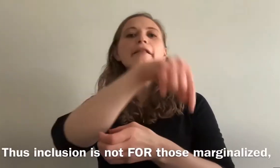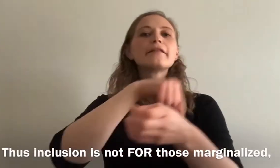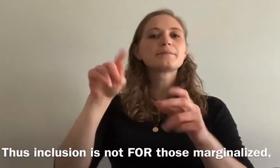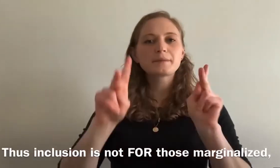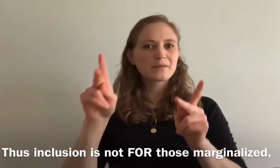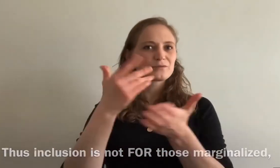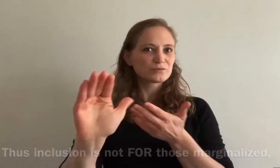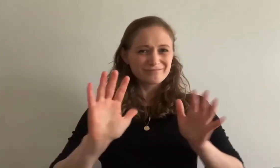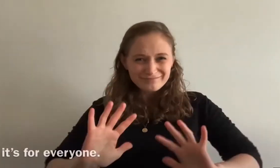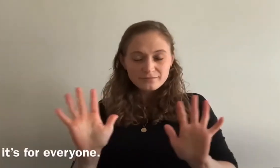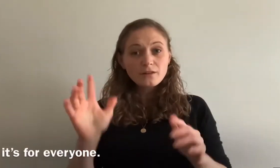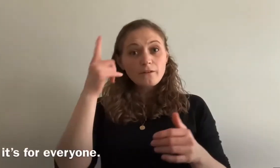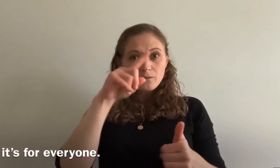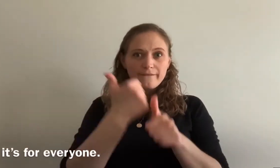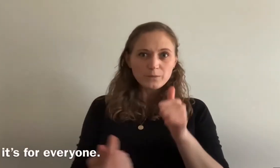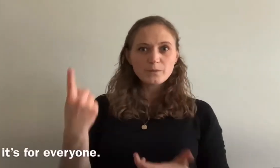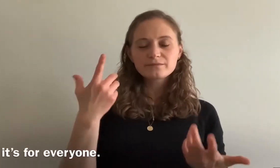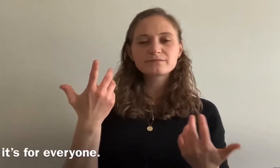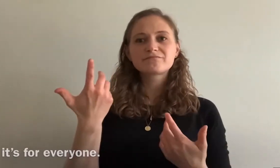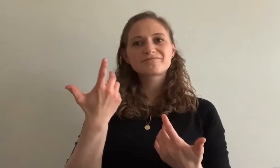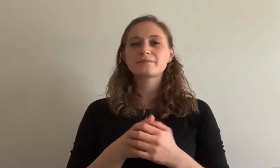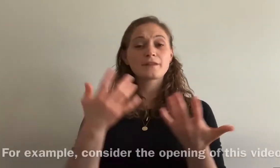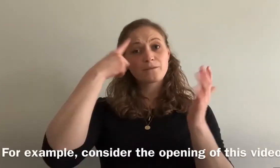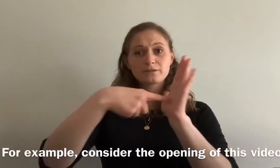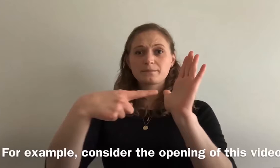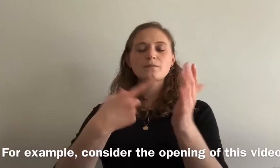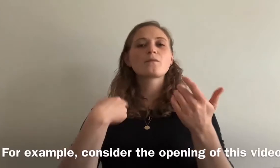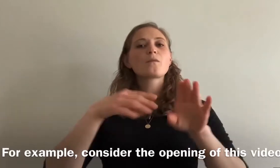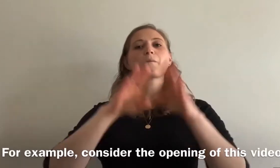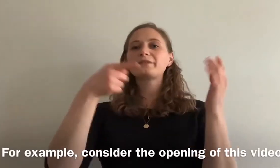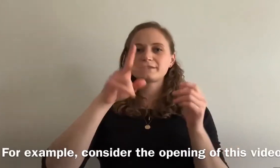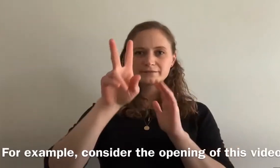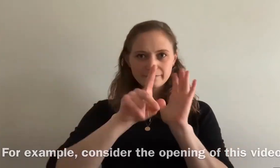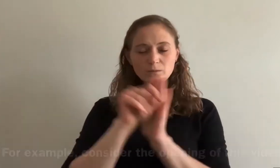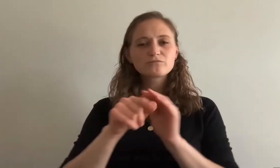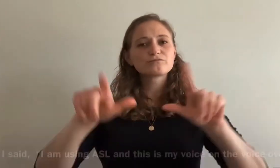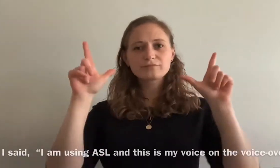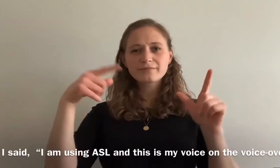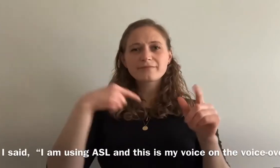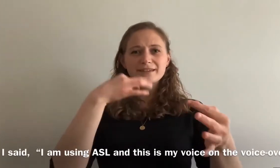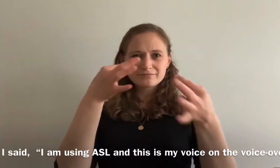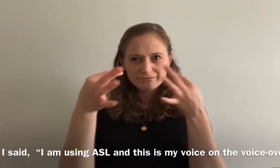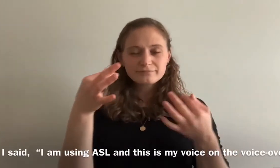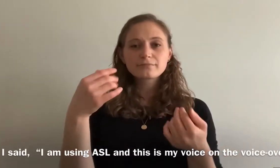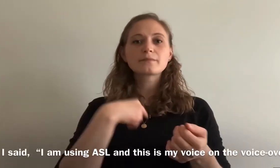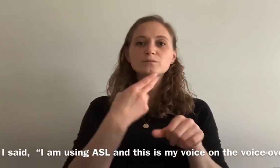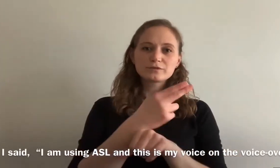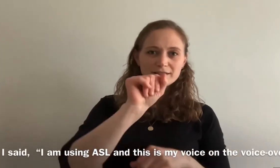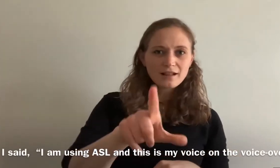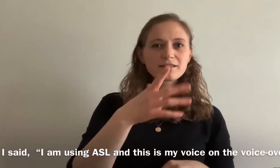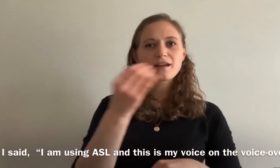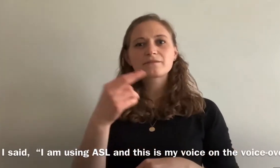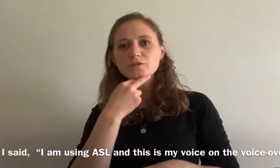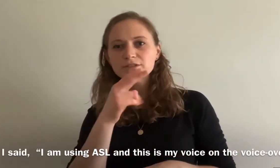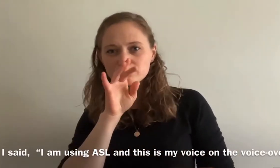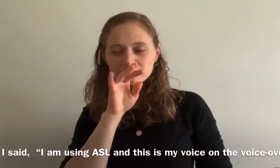not for those people marginalized, it's for everyone. For example, consider how I opened this video. I said, I'm using